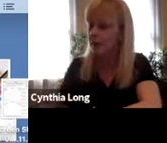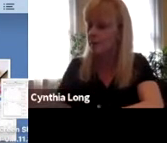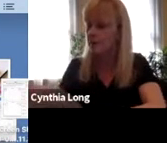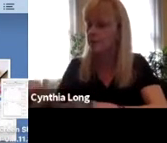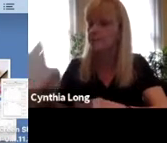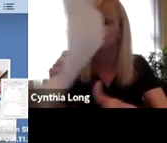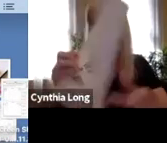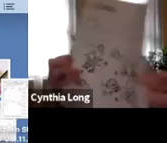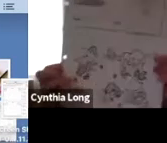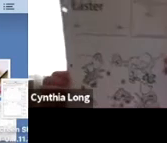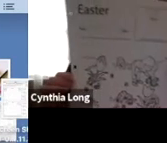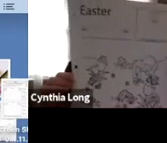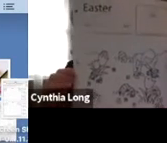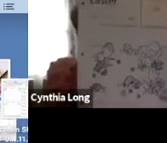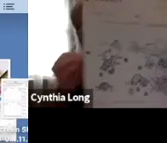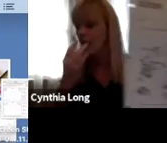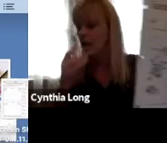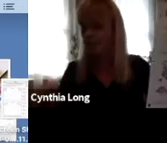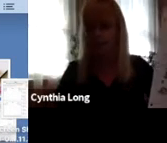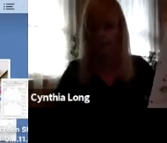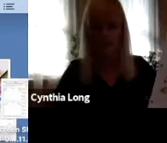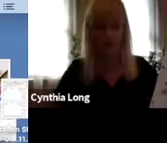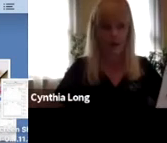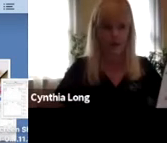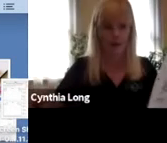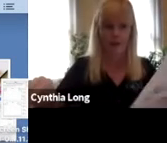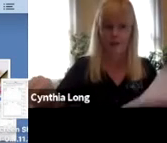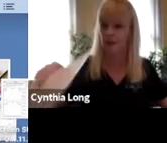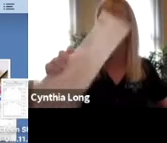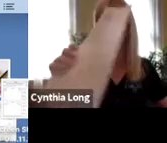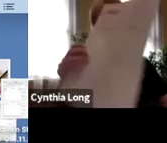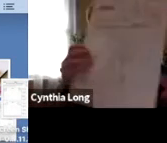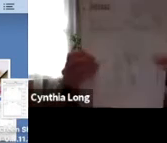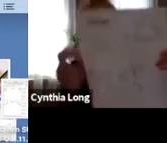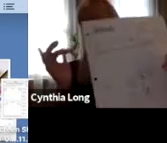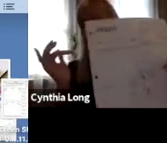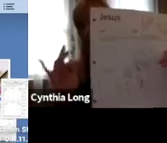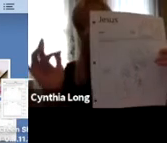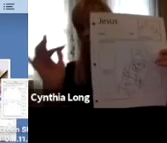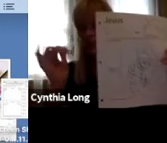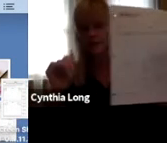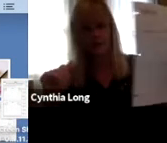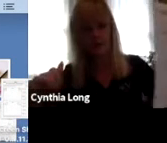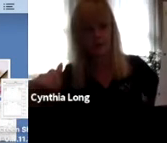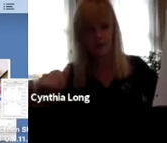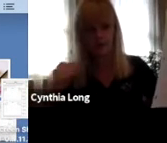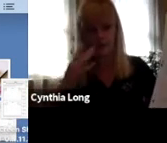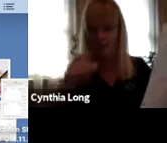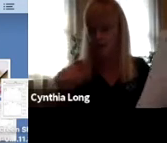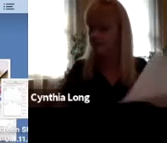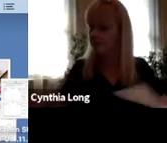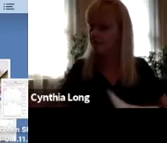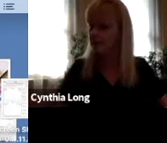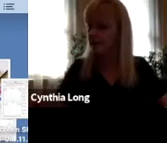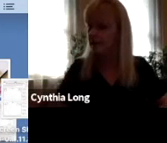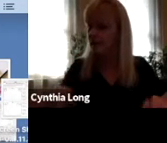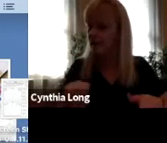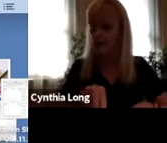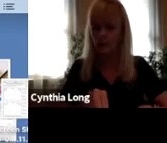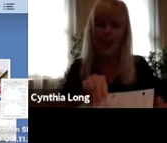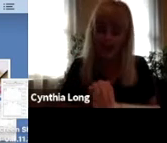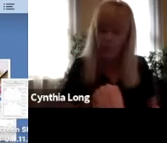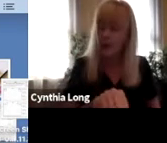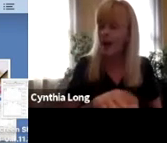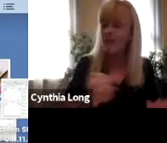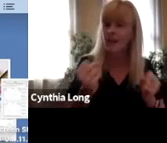have a coloring paper like this. And then another one if you do Jesus.